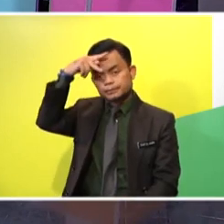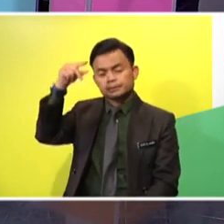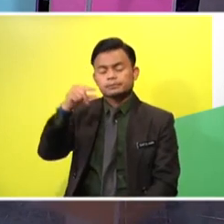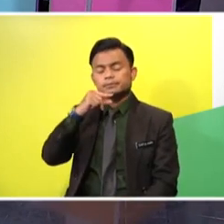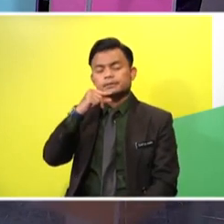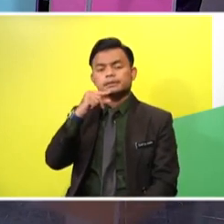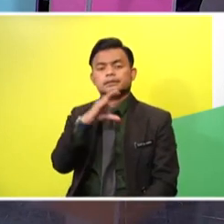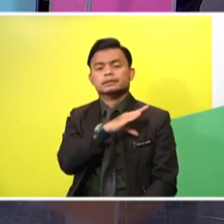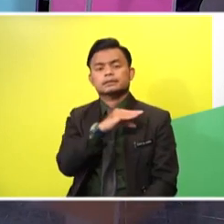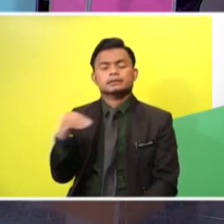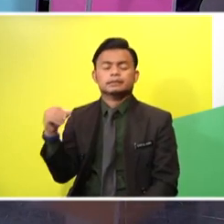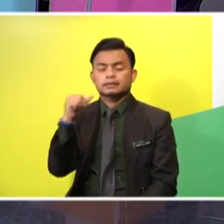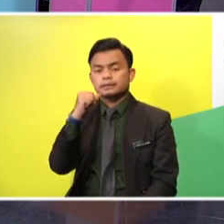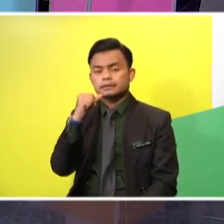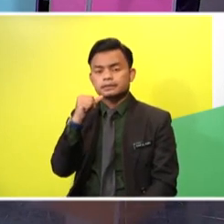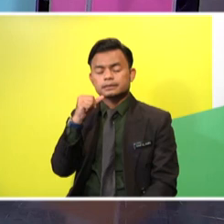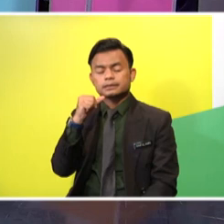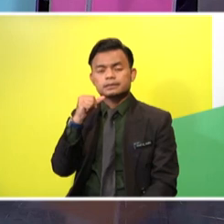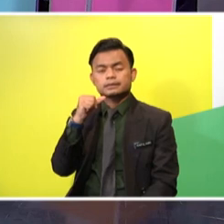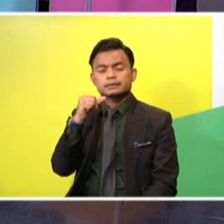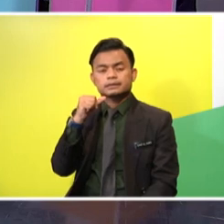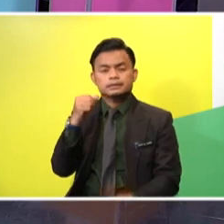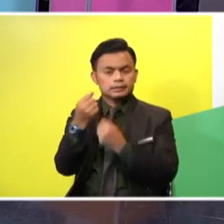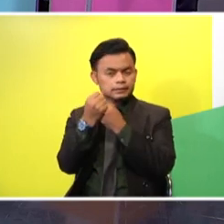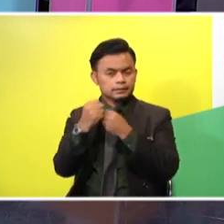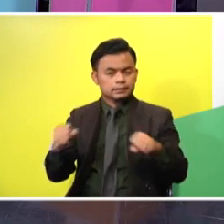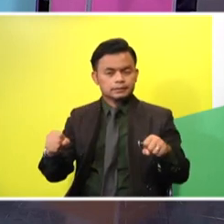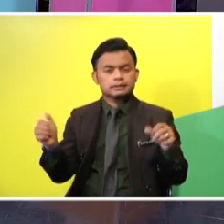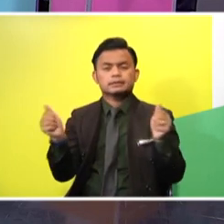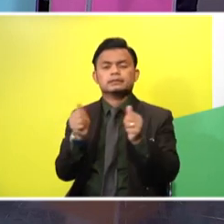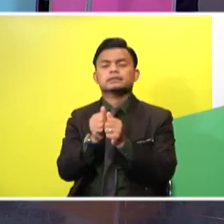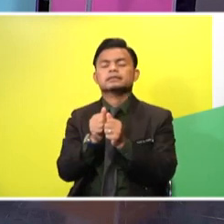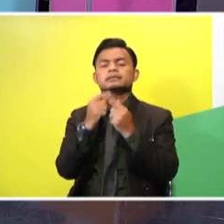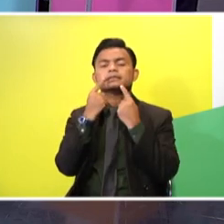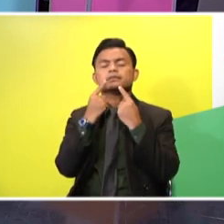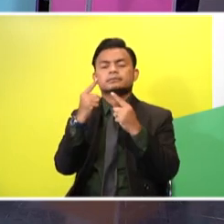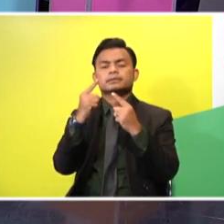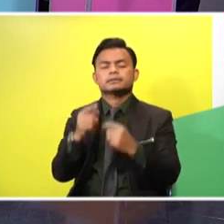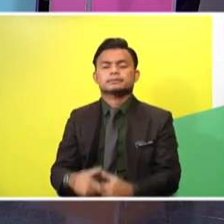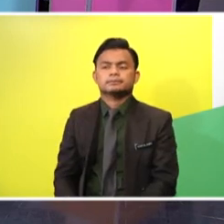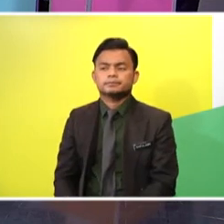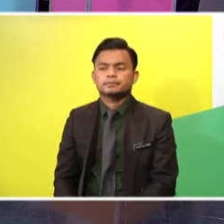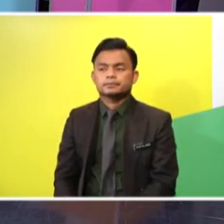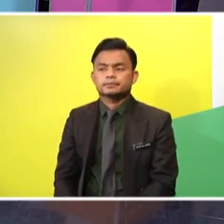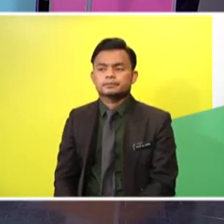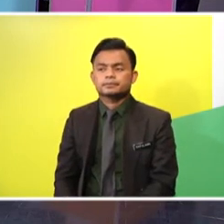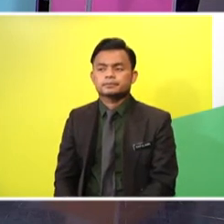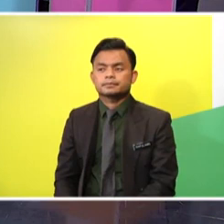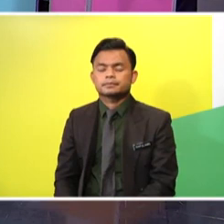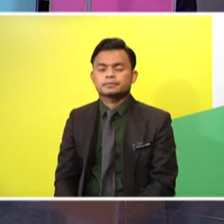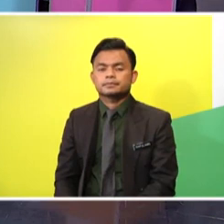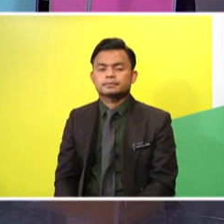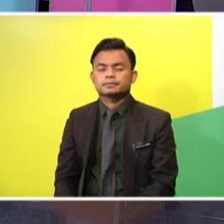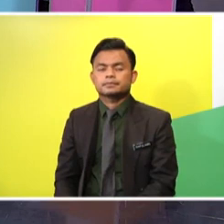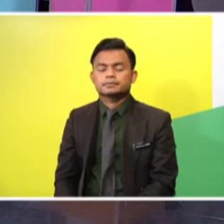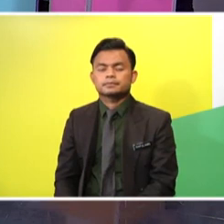are you ready your answers? Or shall I give you 10 more seconds? 10 more seconds.